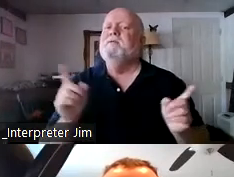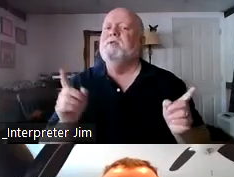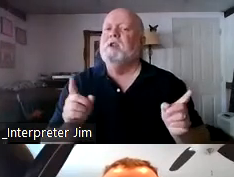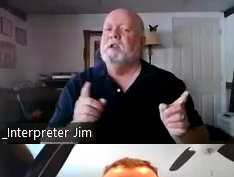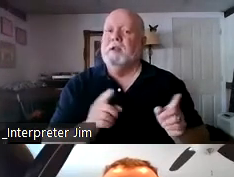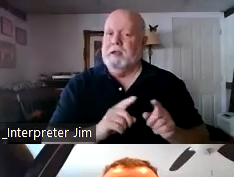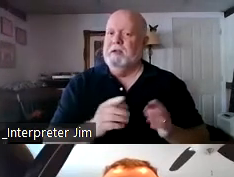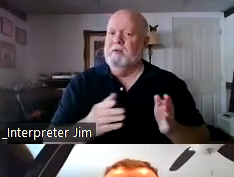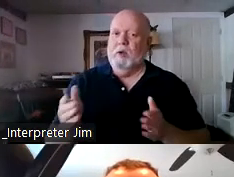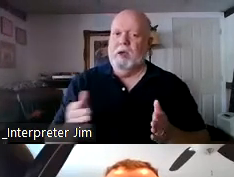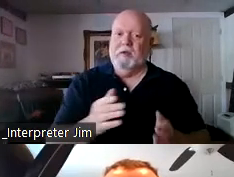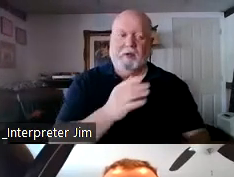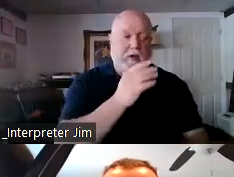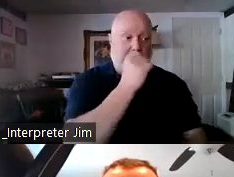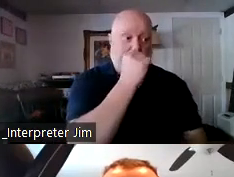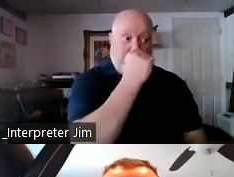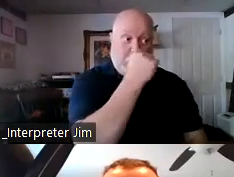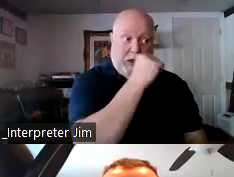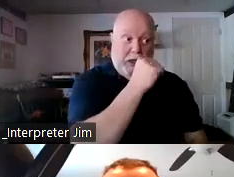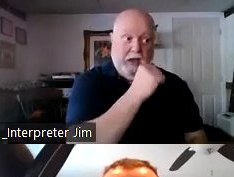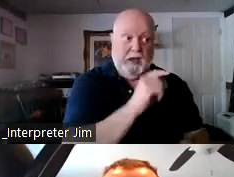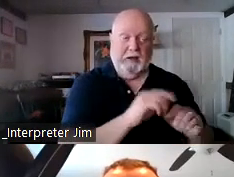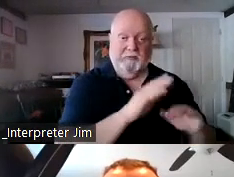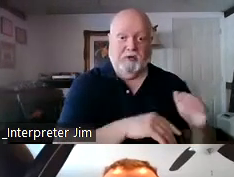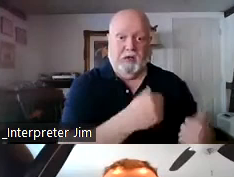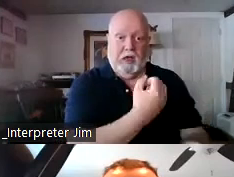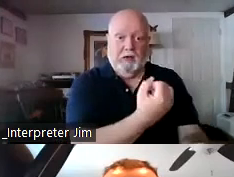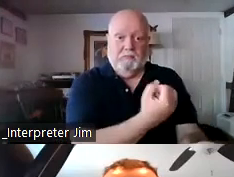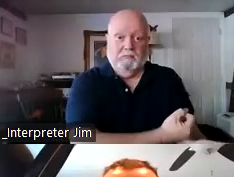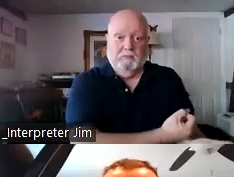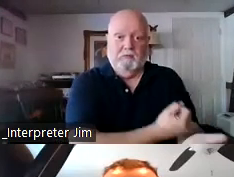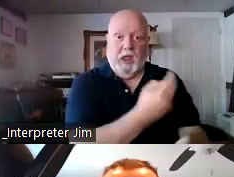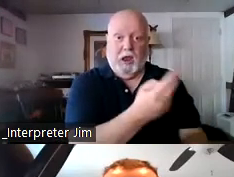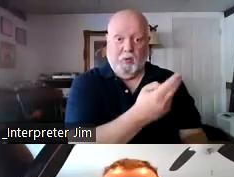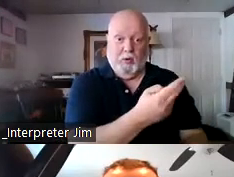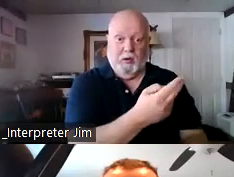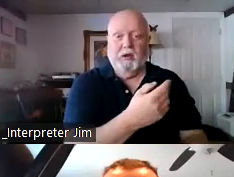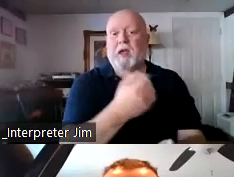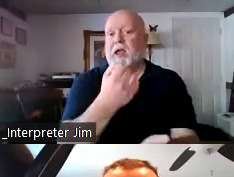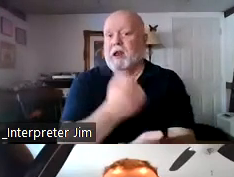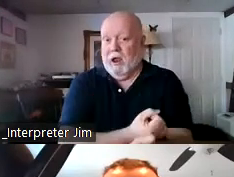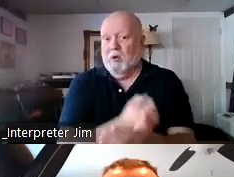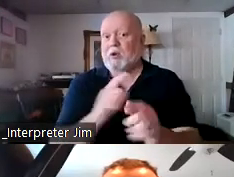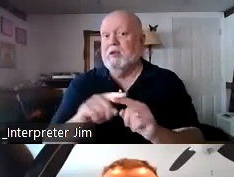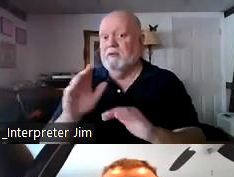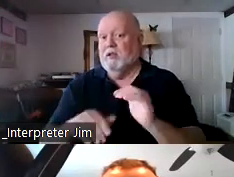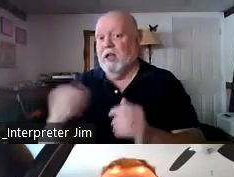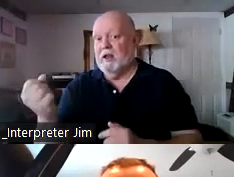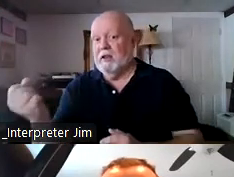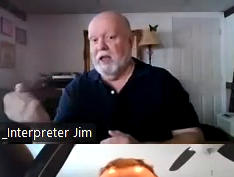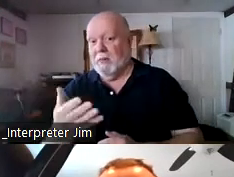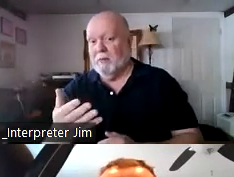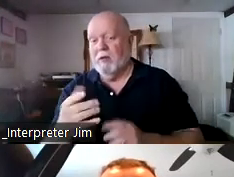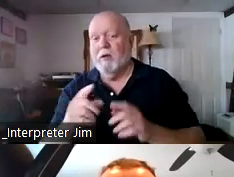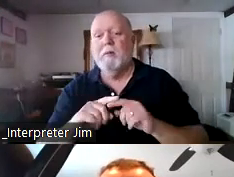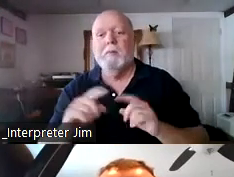Cocaine makes you feel different than heroin, and heroin makes you feel different than gambling. But one thing I've noticed is once I'm addicted to it, once I'm in it,